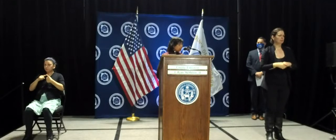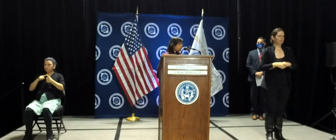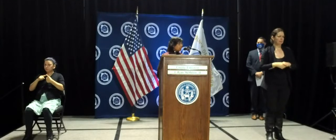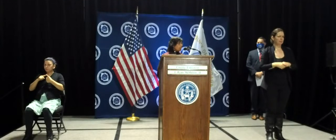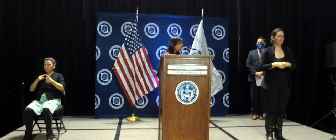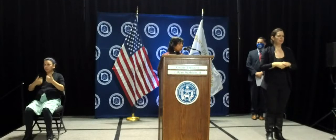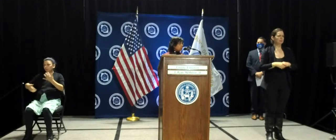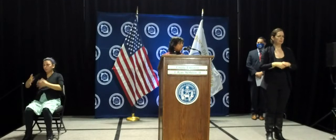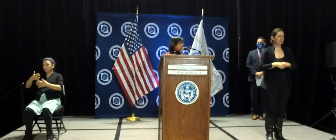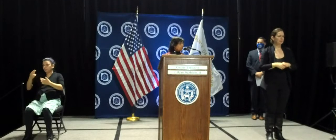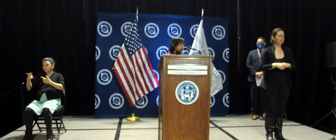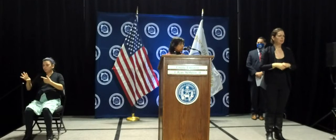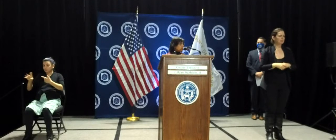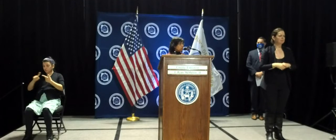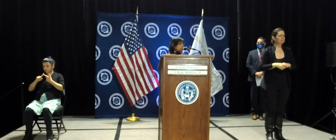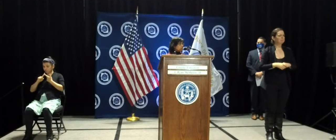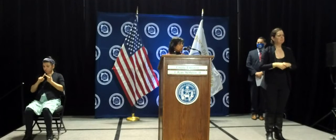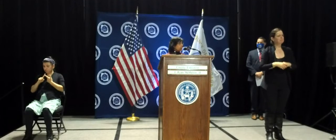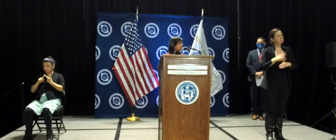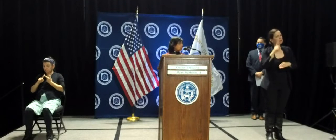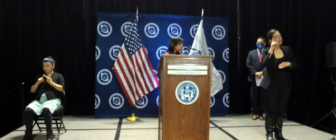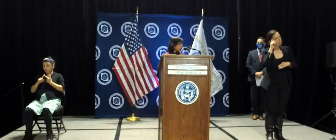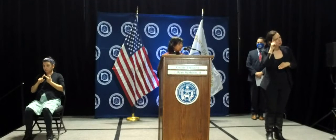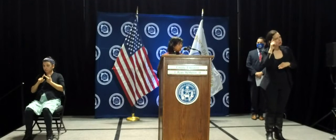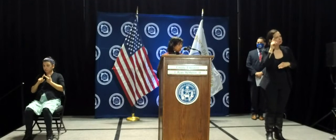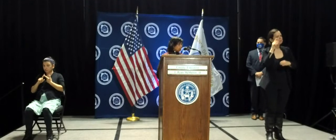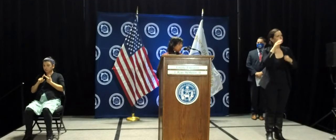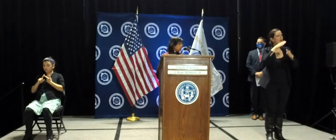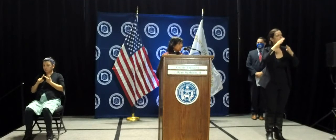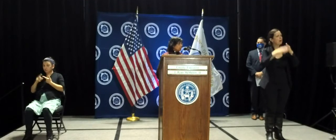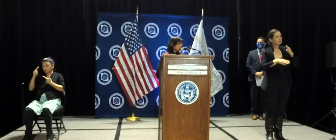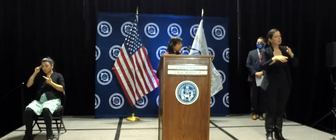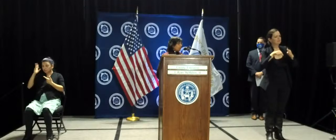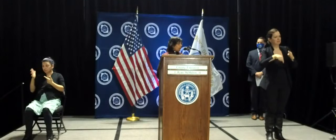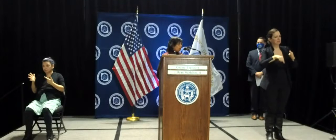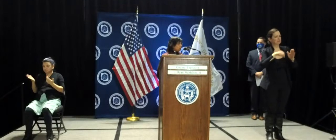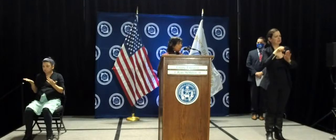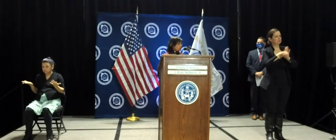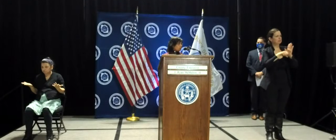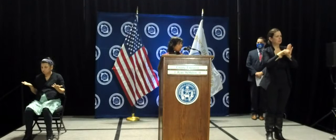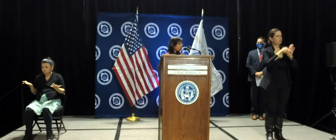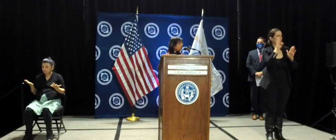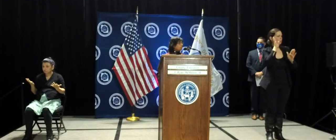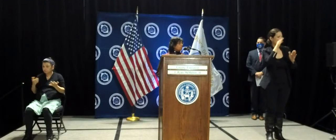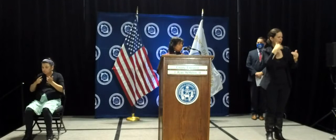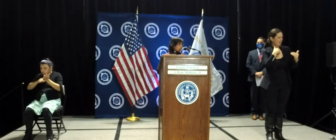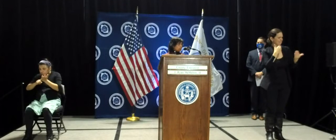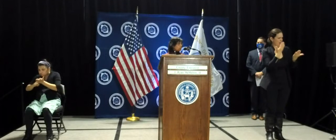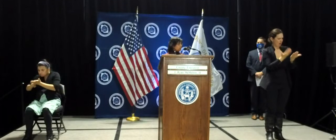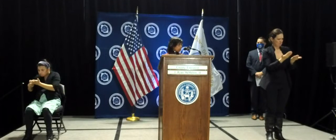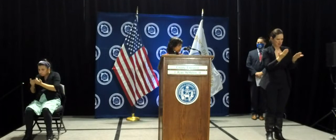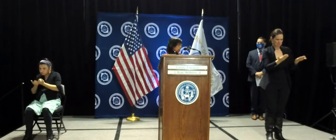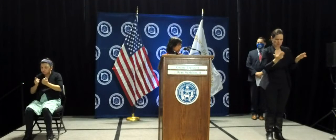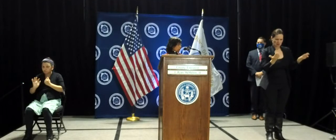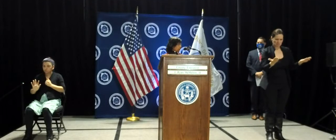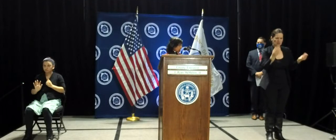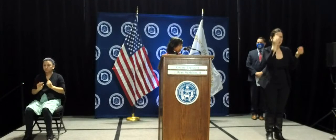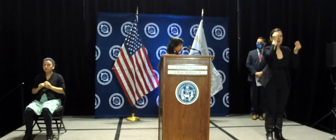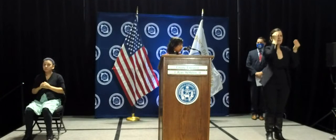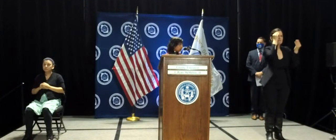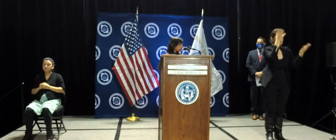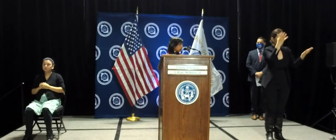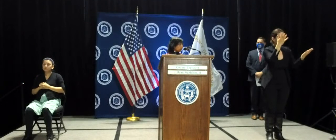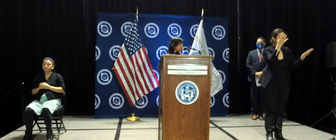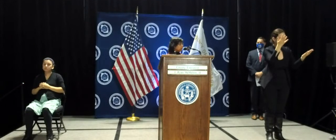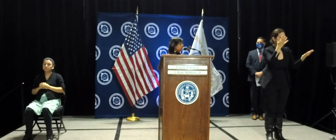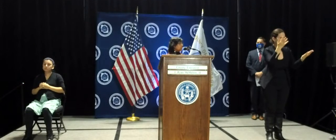I think at the end of this flu season, we'll have much better idea that how many cases, and we are still in the beginning